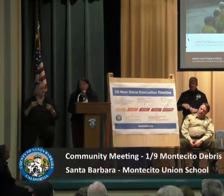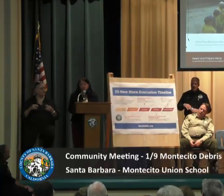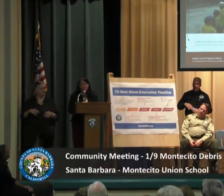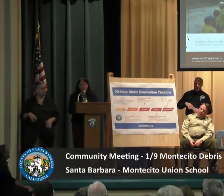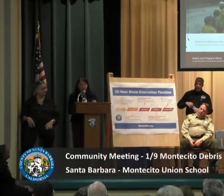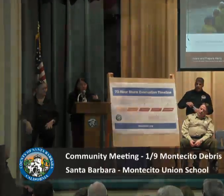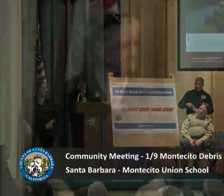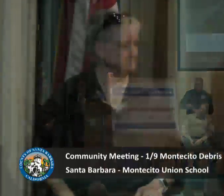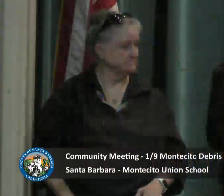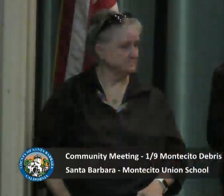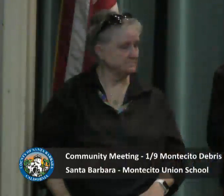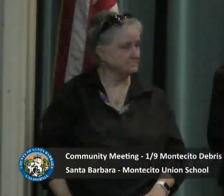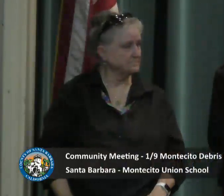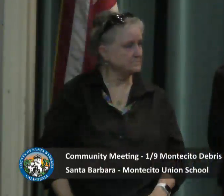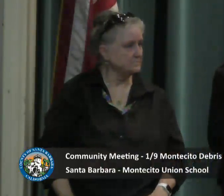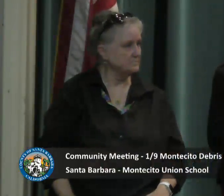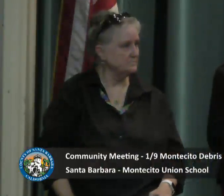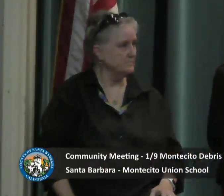thank you for that question.